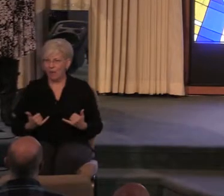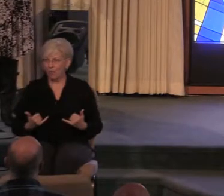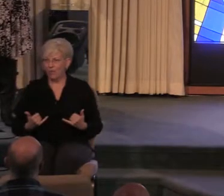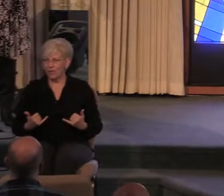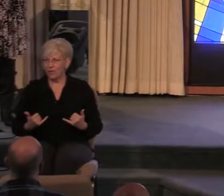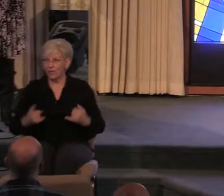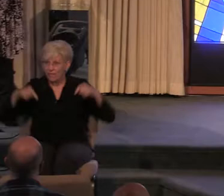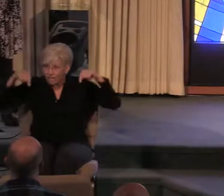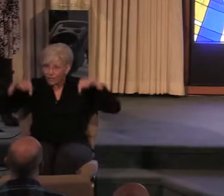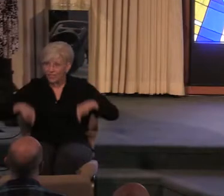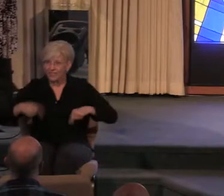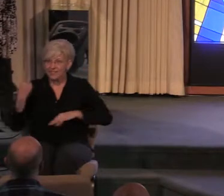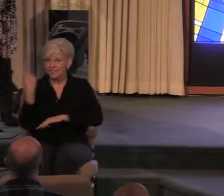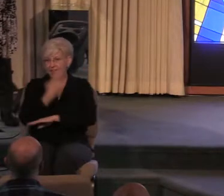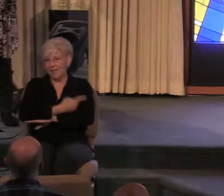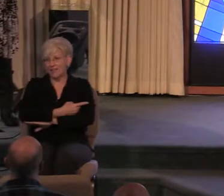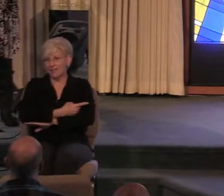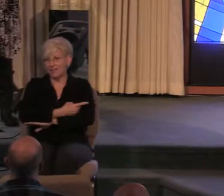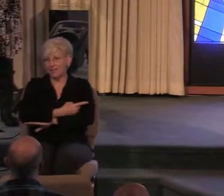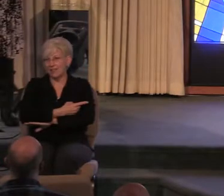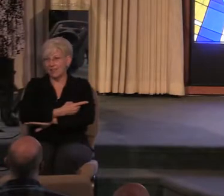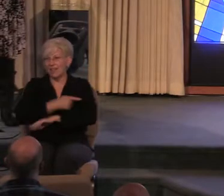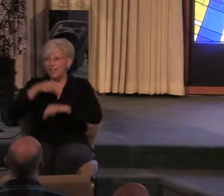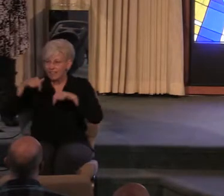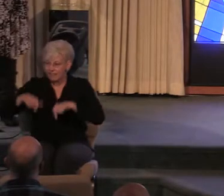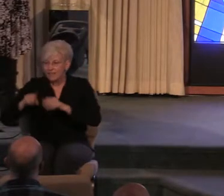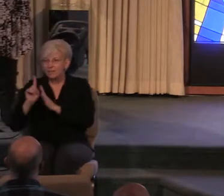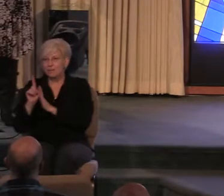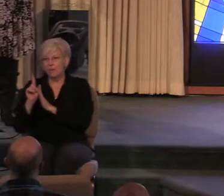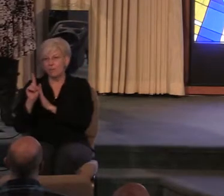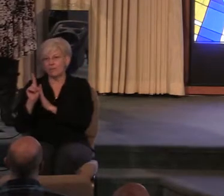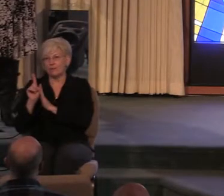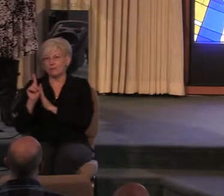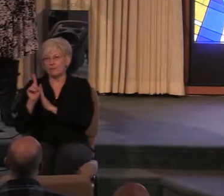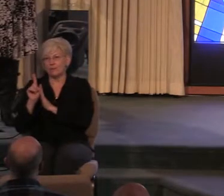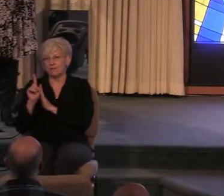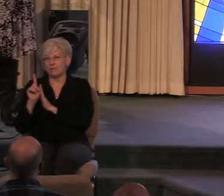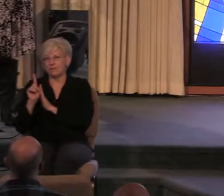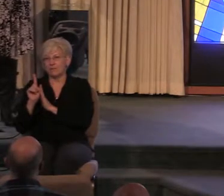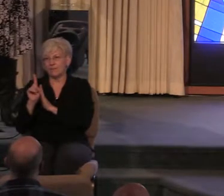for this day, this moment.